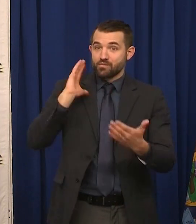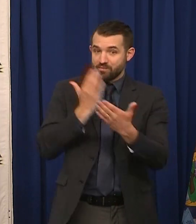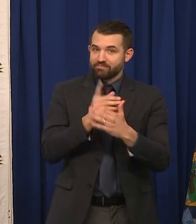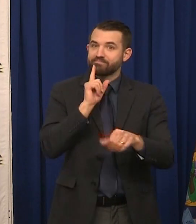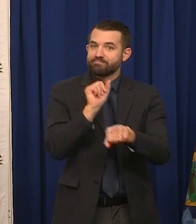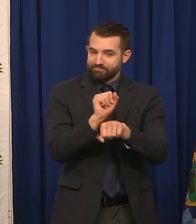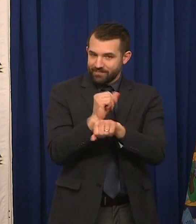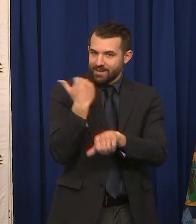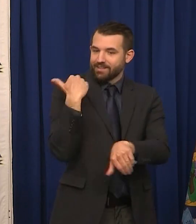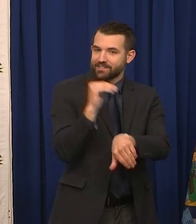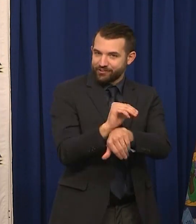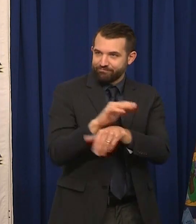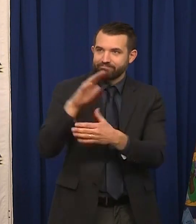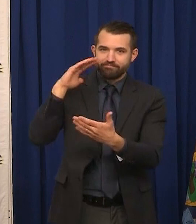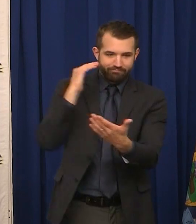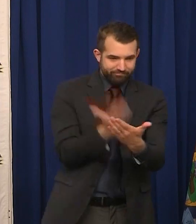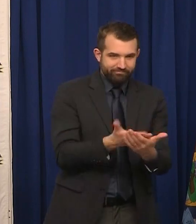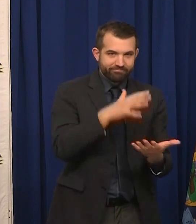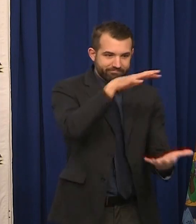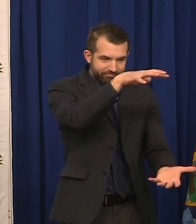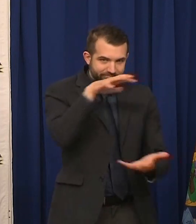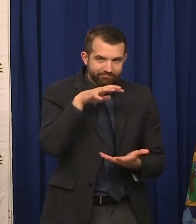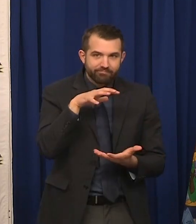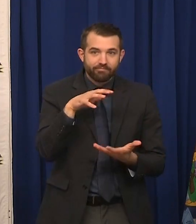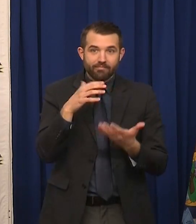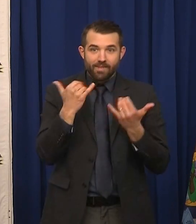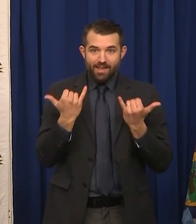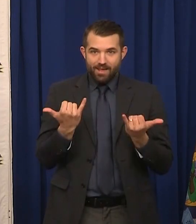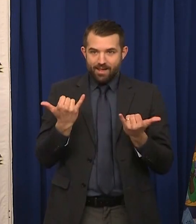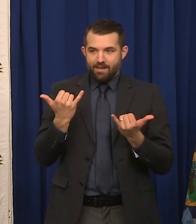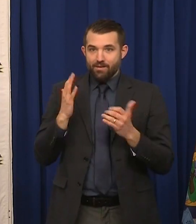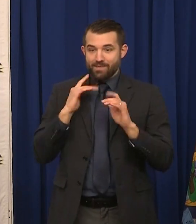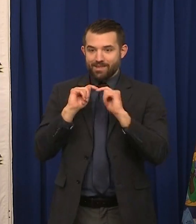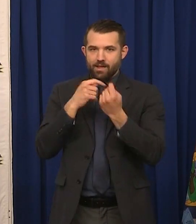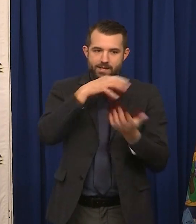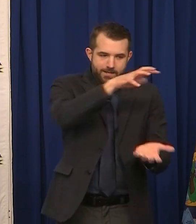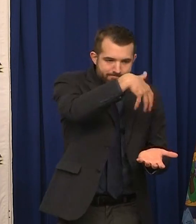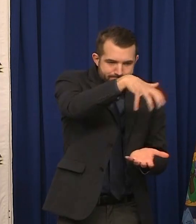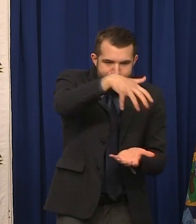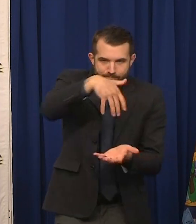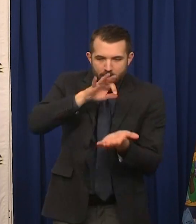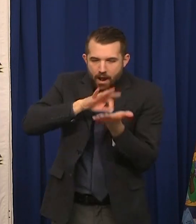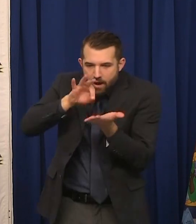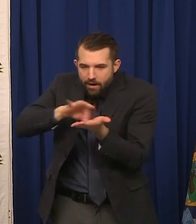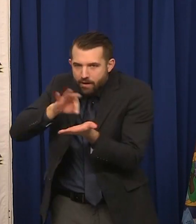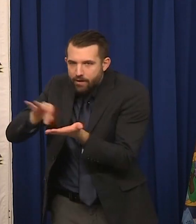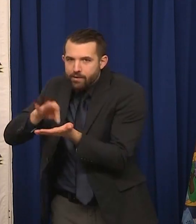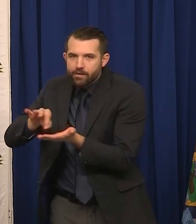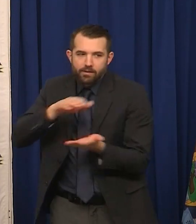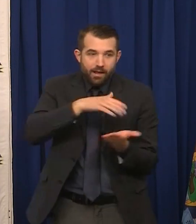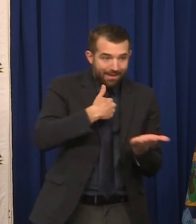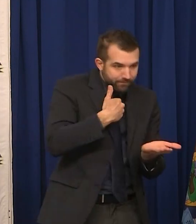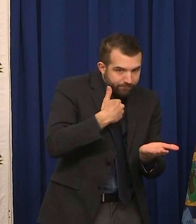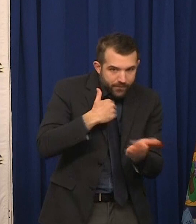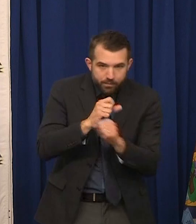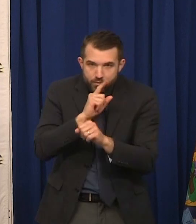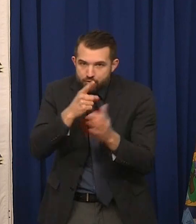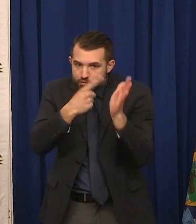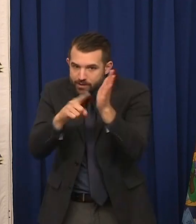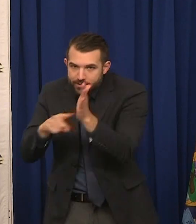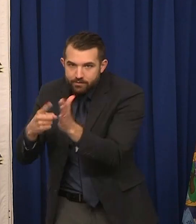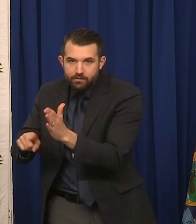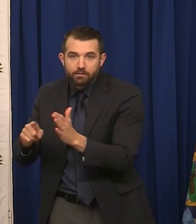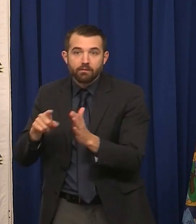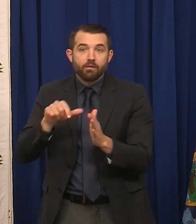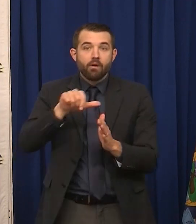evening. Our team right now is conducting an inventory of that shipment, and we're merging that inventory with